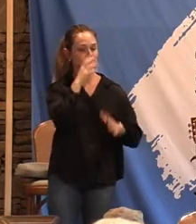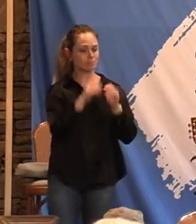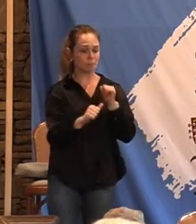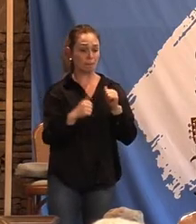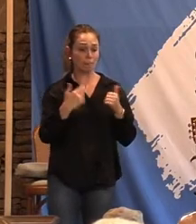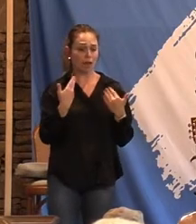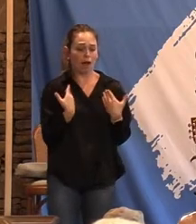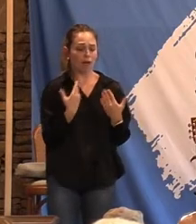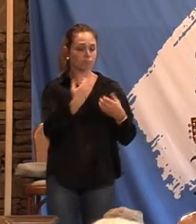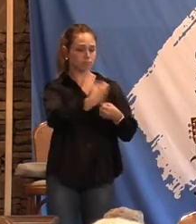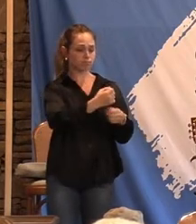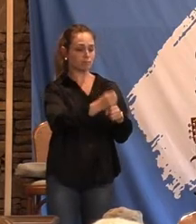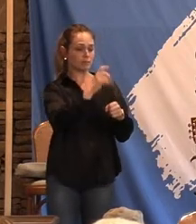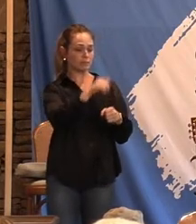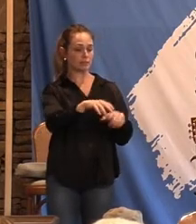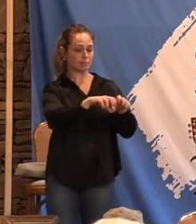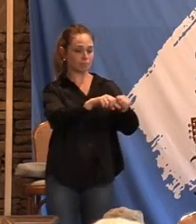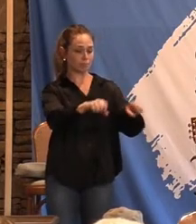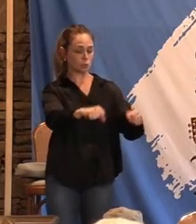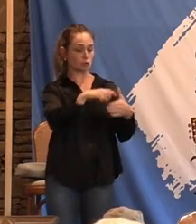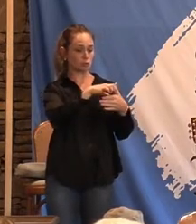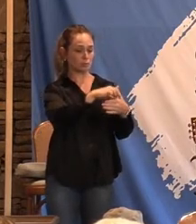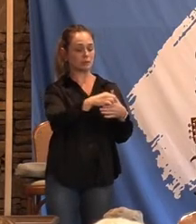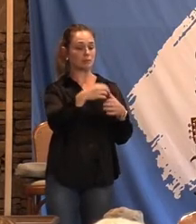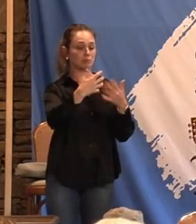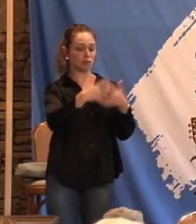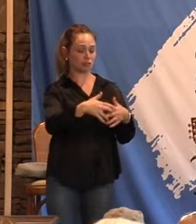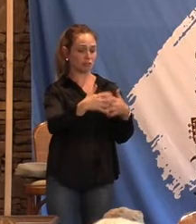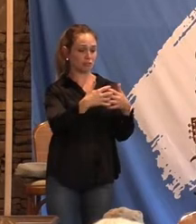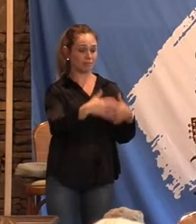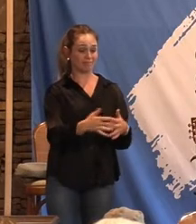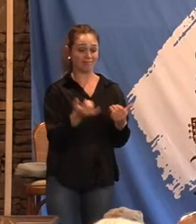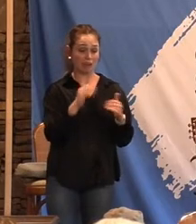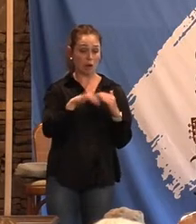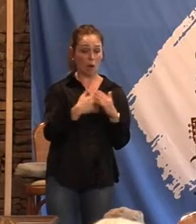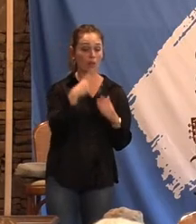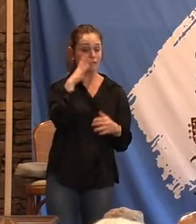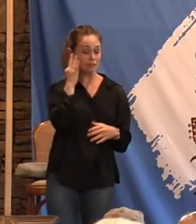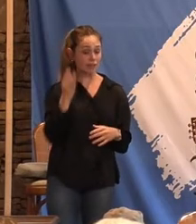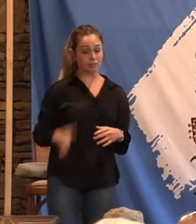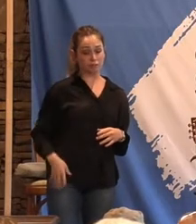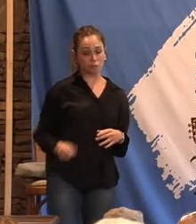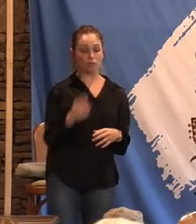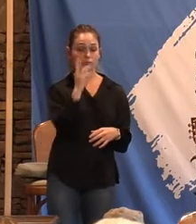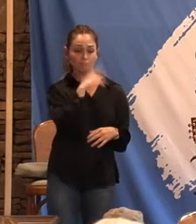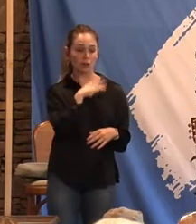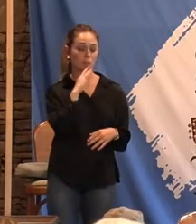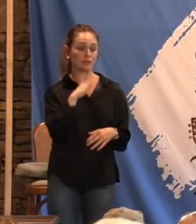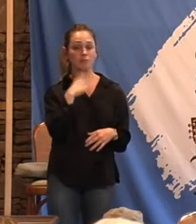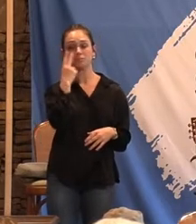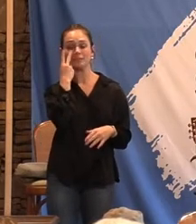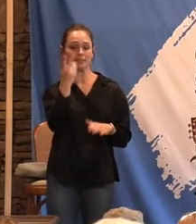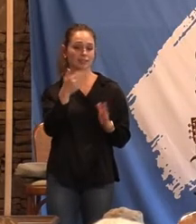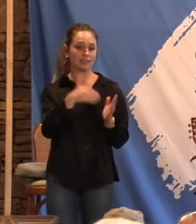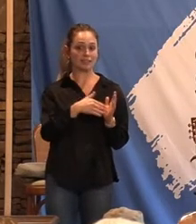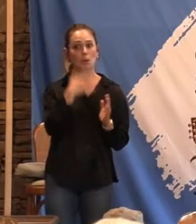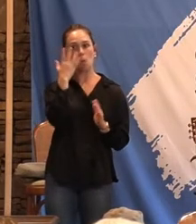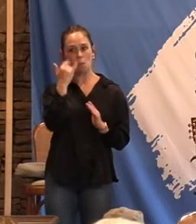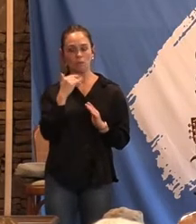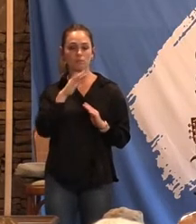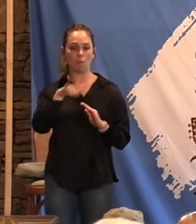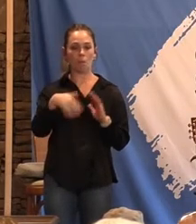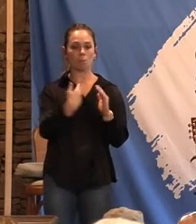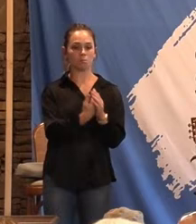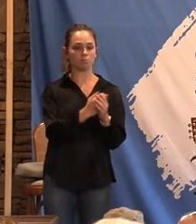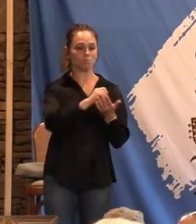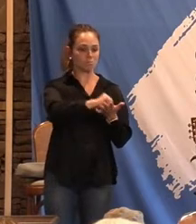ever have invented the sausage meat machine? Now all the cats and dogs and rats will never more be seen, for they'll